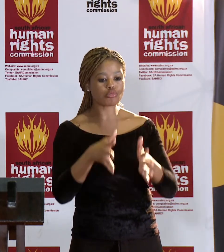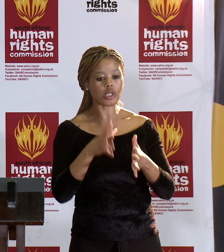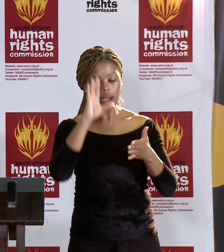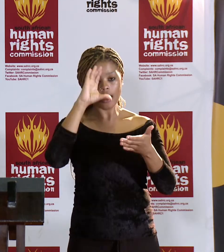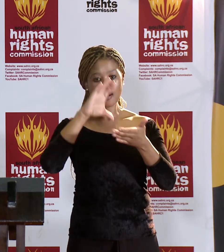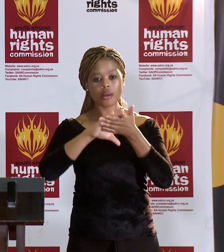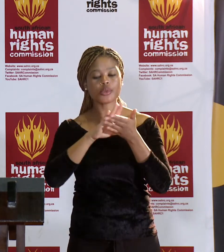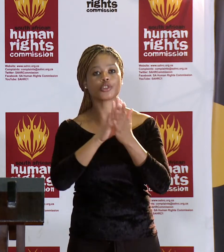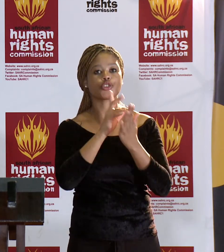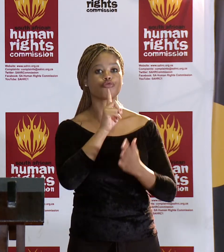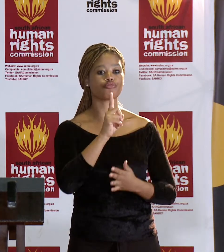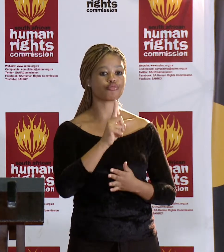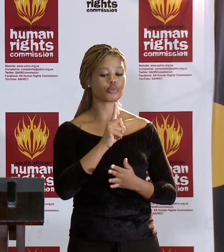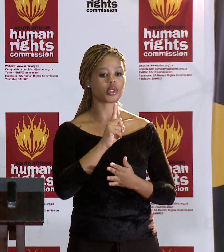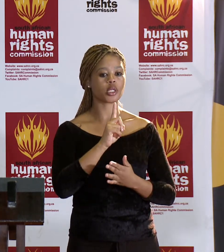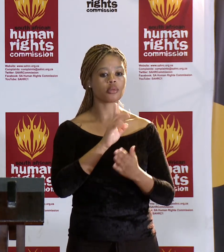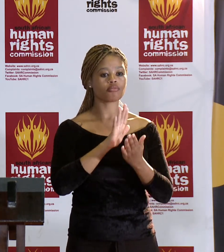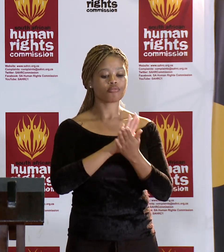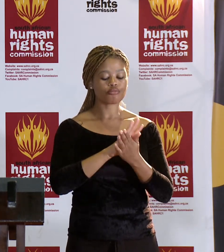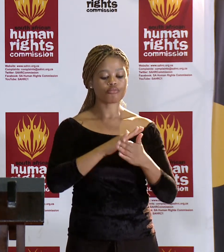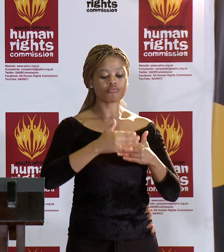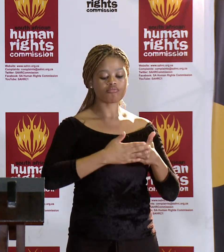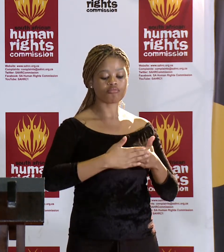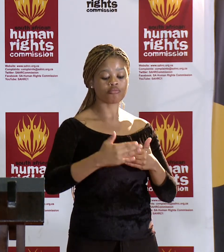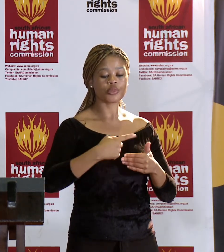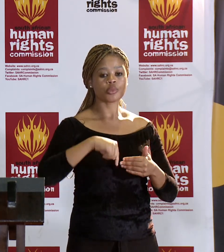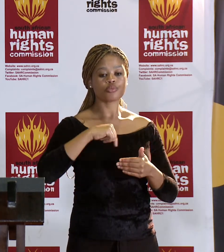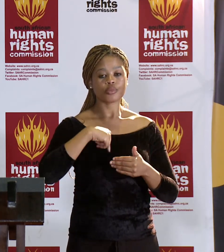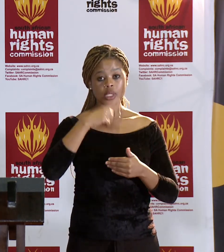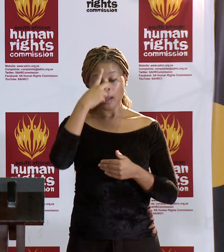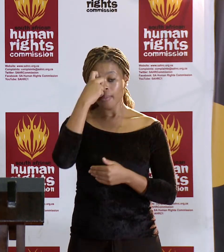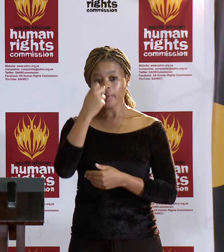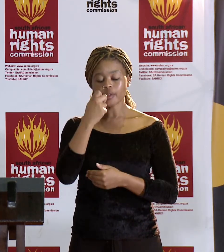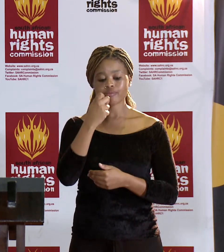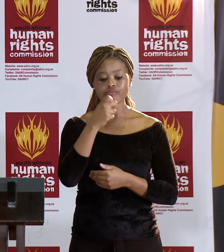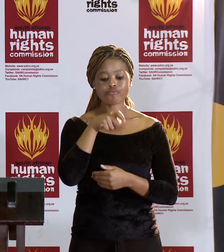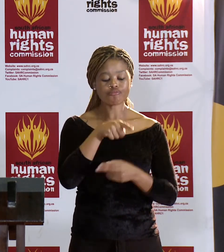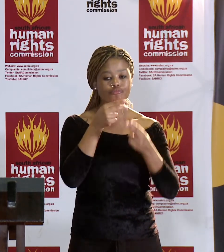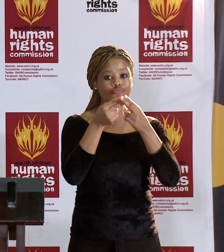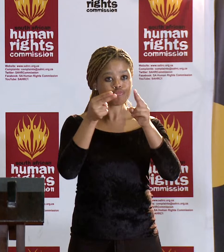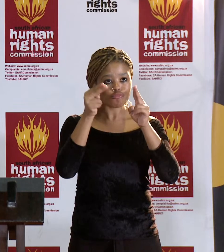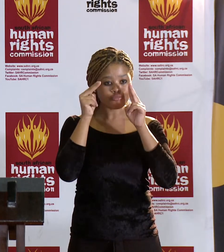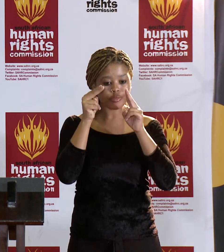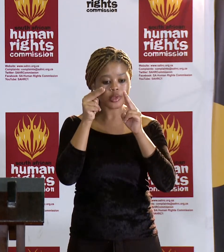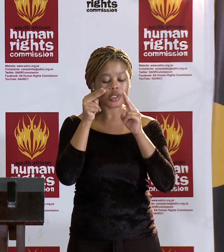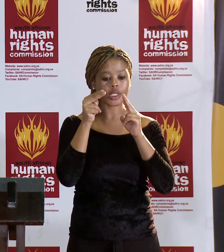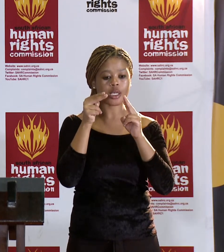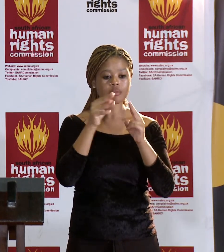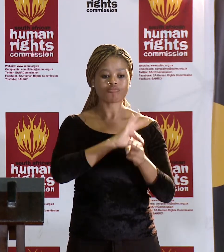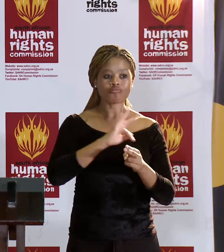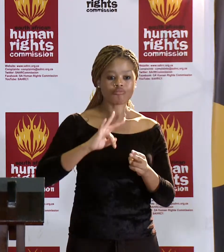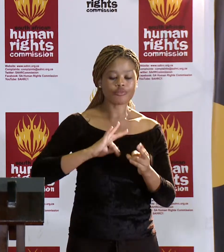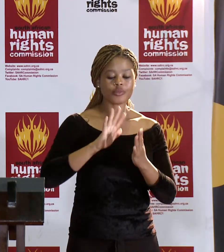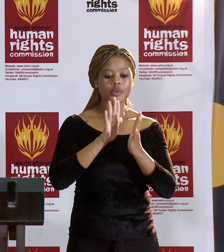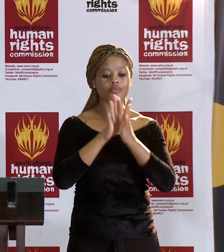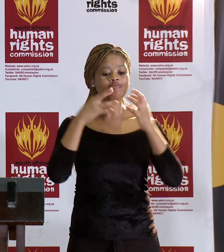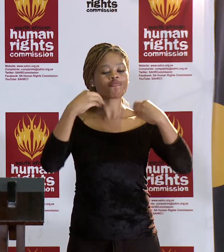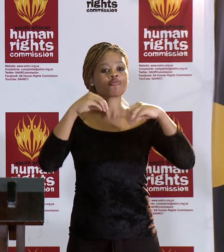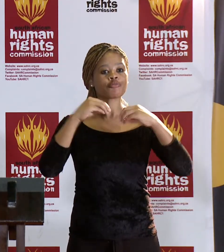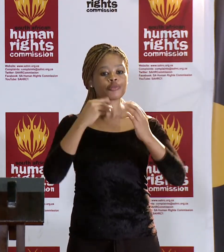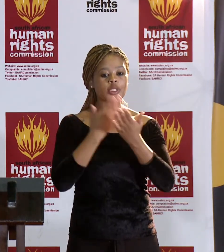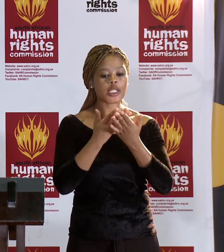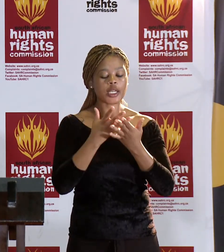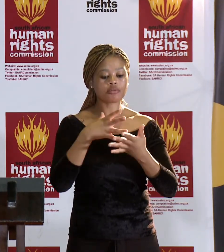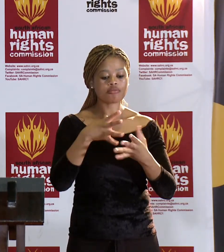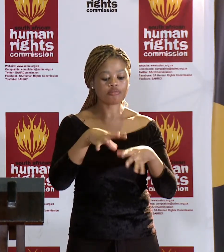academics, teachers, and so on. And we believe too that universities, employers, and corporates will find